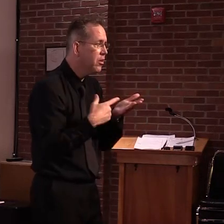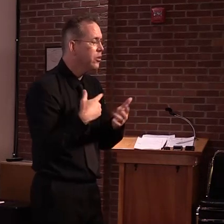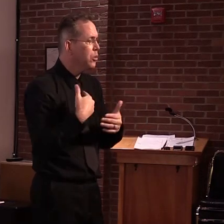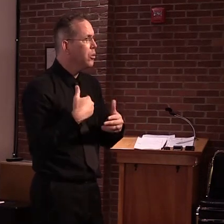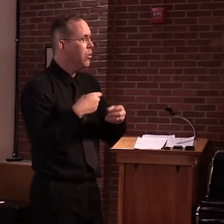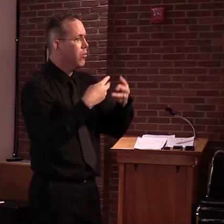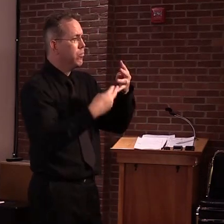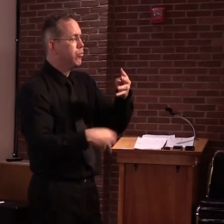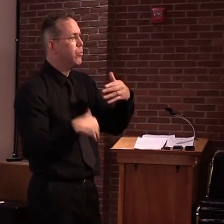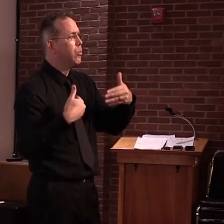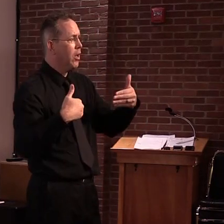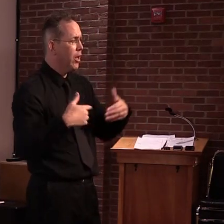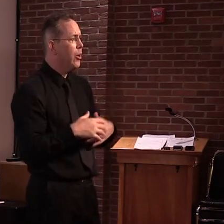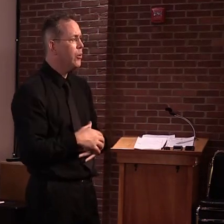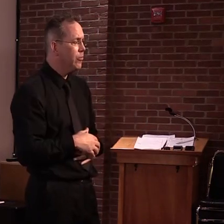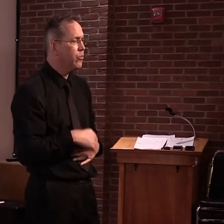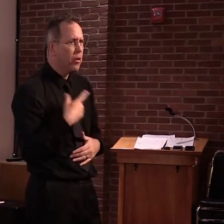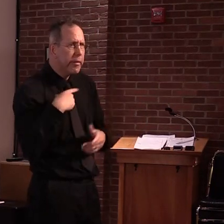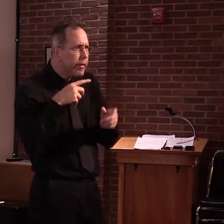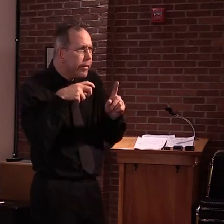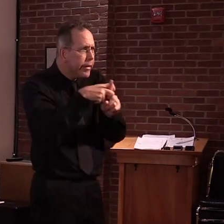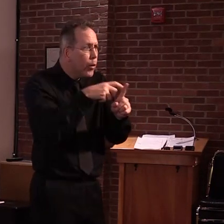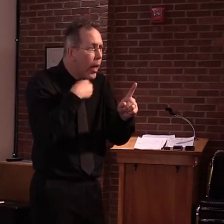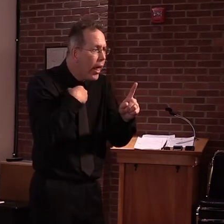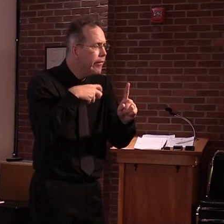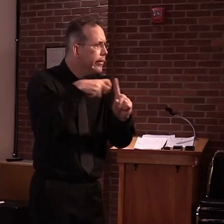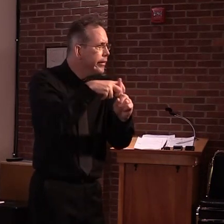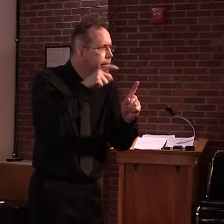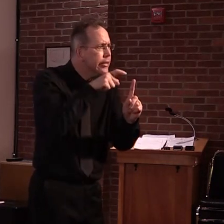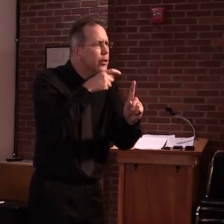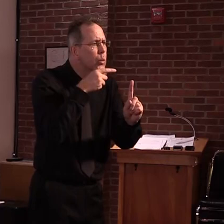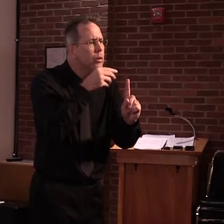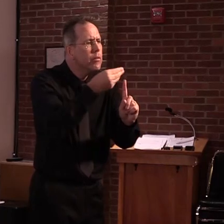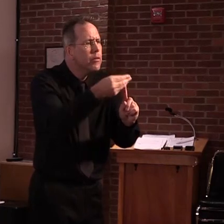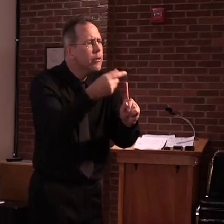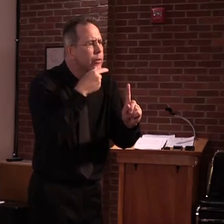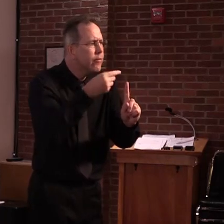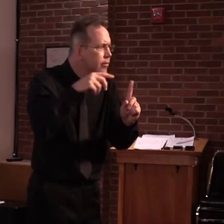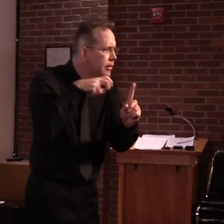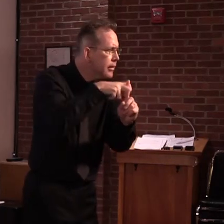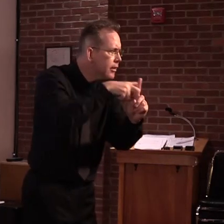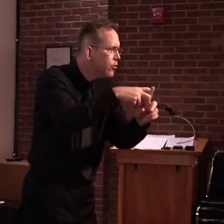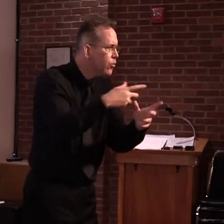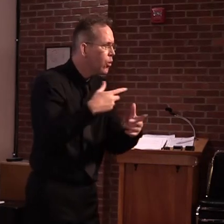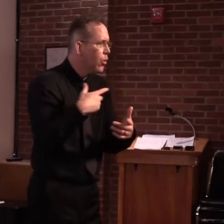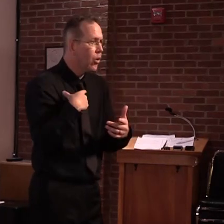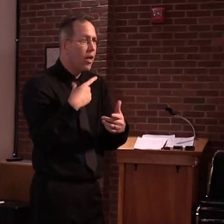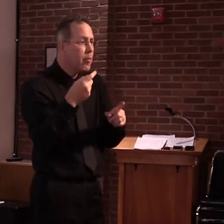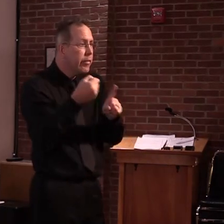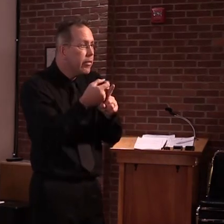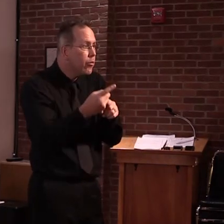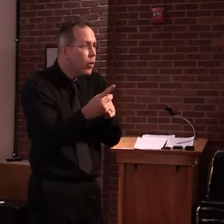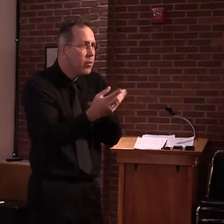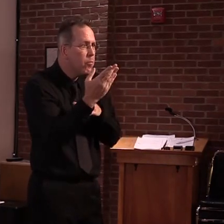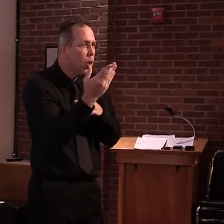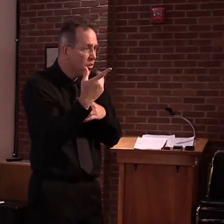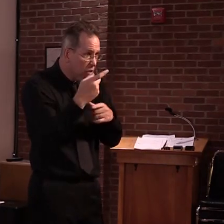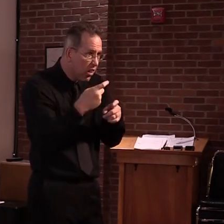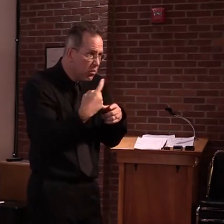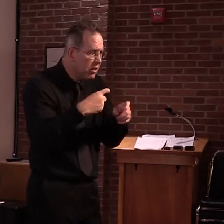was 1:12. That's AM. So that tells you how hard they're working. So Eric, did I answer your